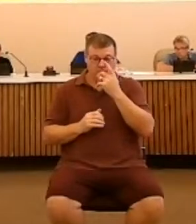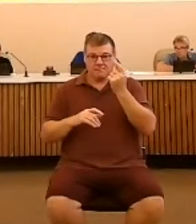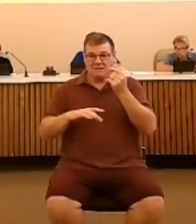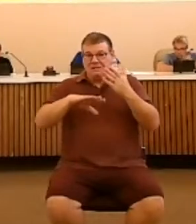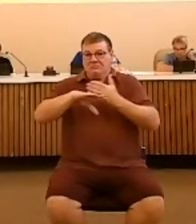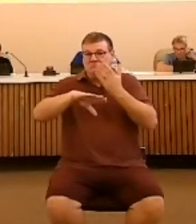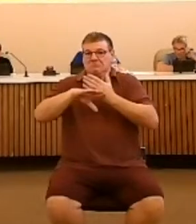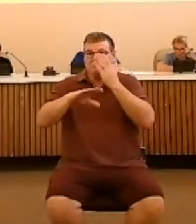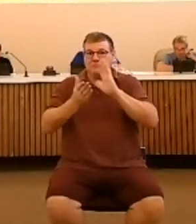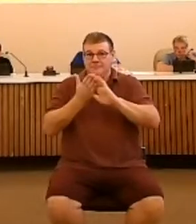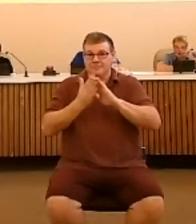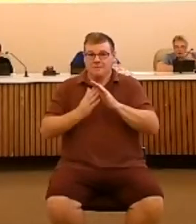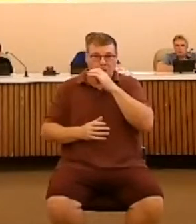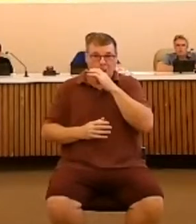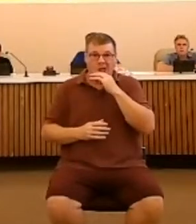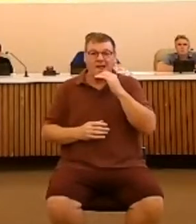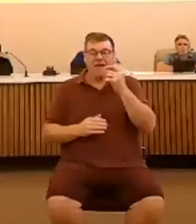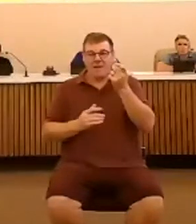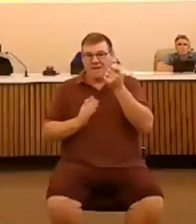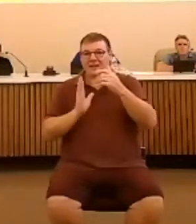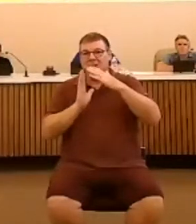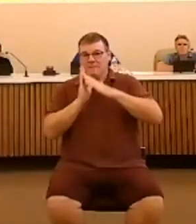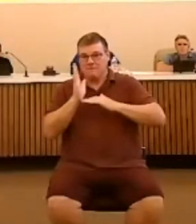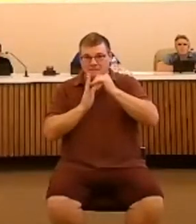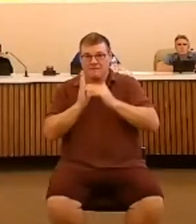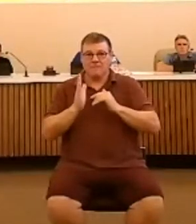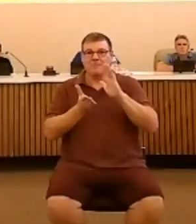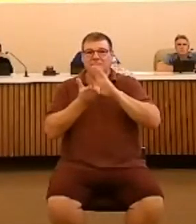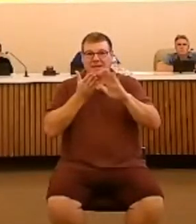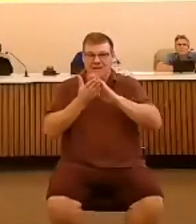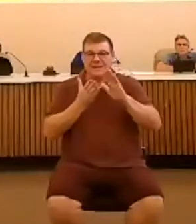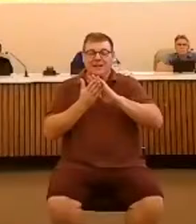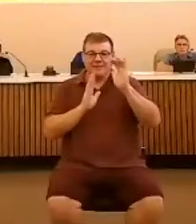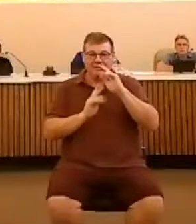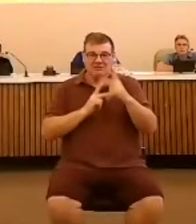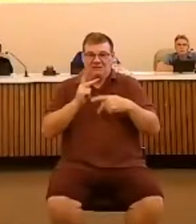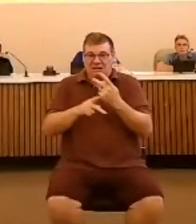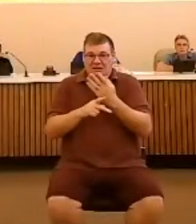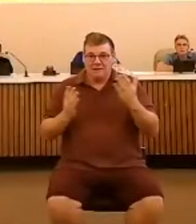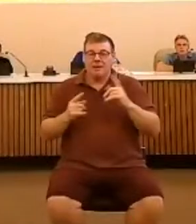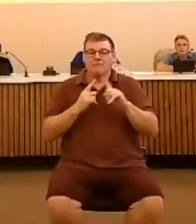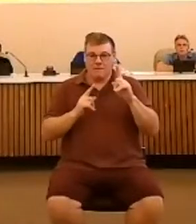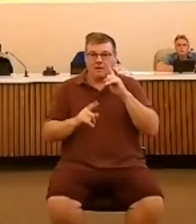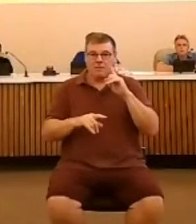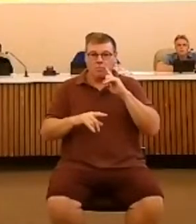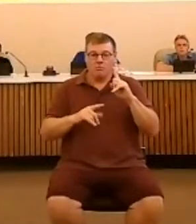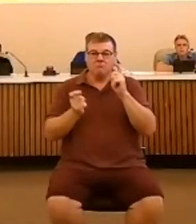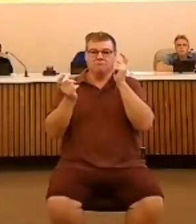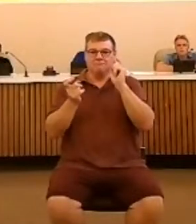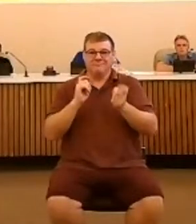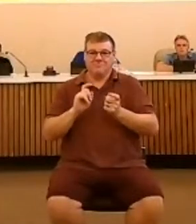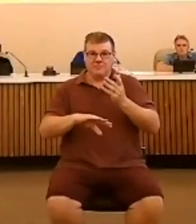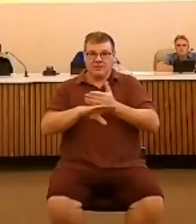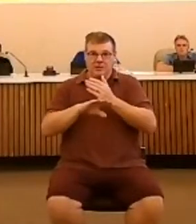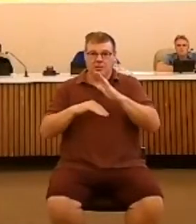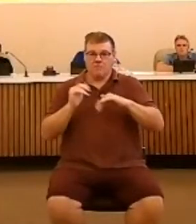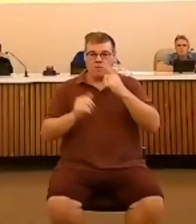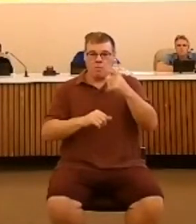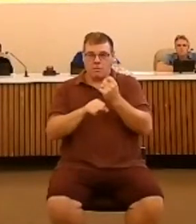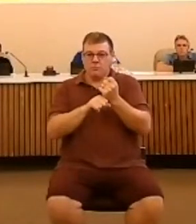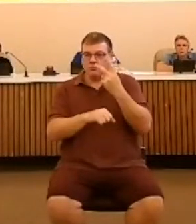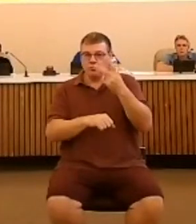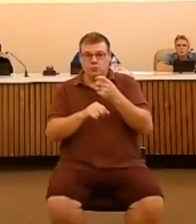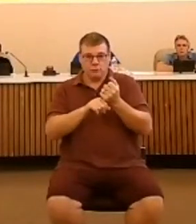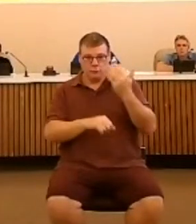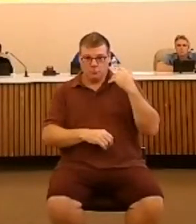refreshment. Yeah, a little paint, cleaning, scrubbing, that kind of thing, but it was remodeled less than about a year or two ago,